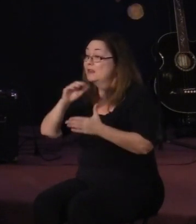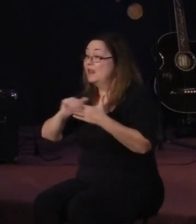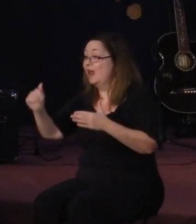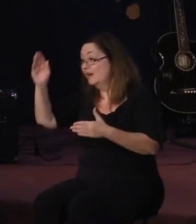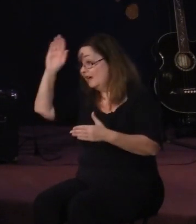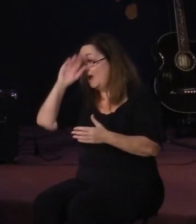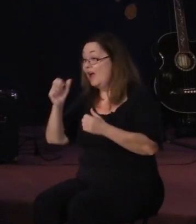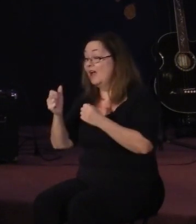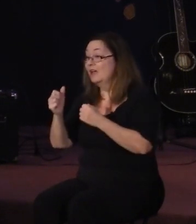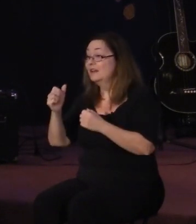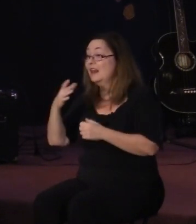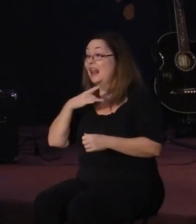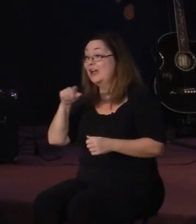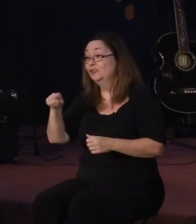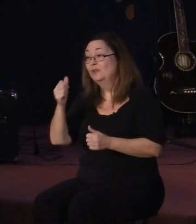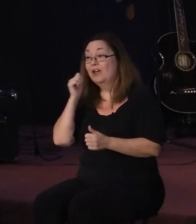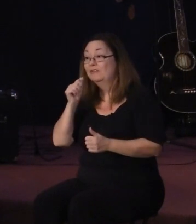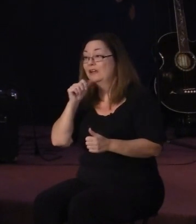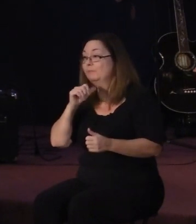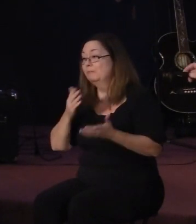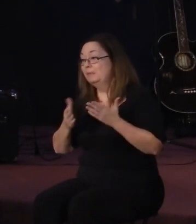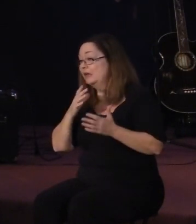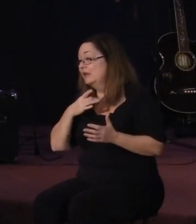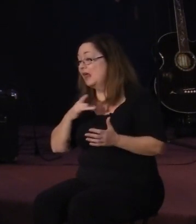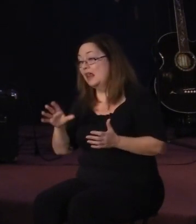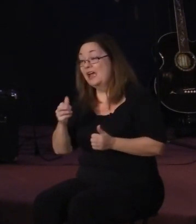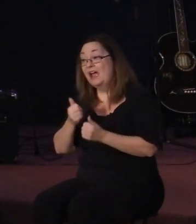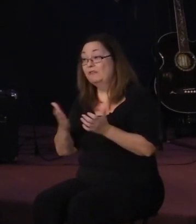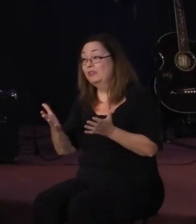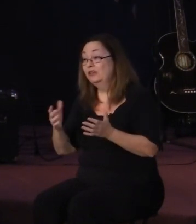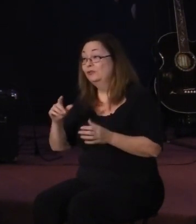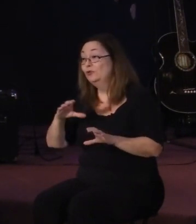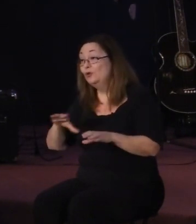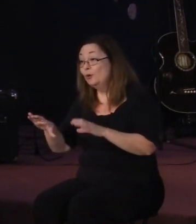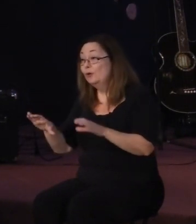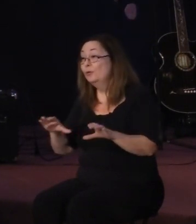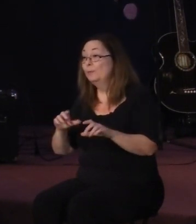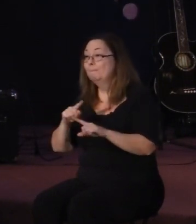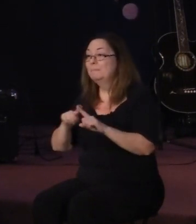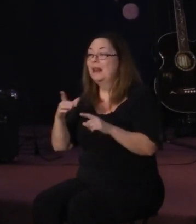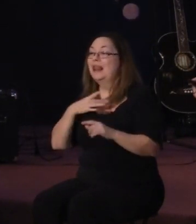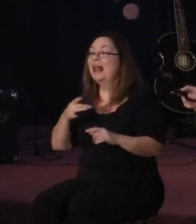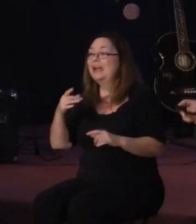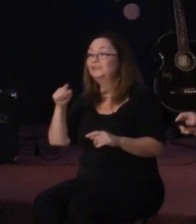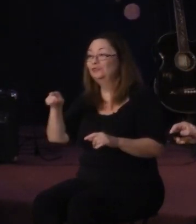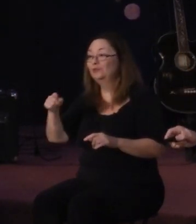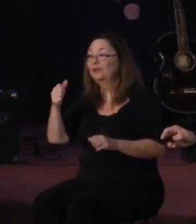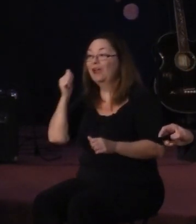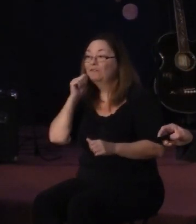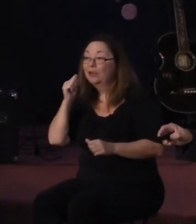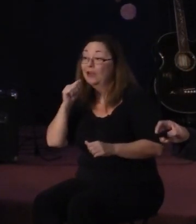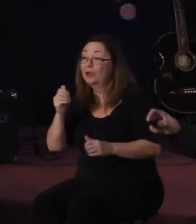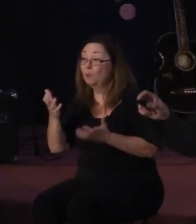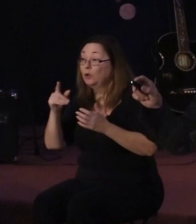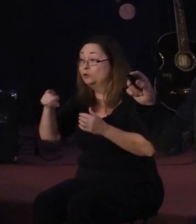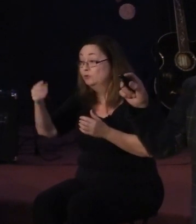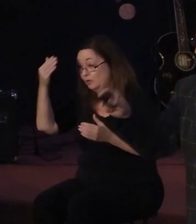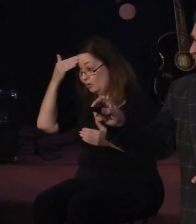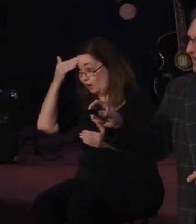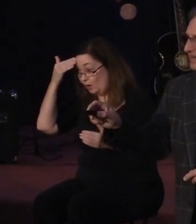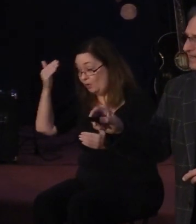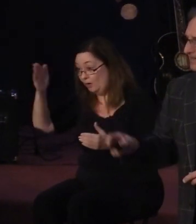He might not like everything you do, but he likes you every day. I want you to know